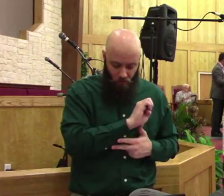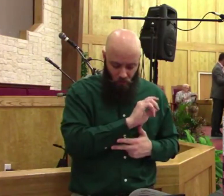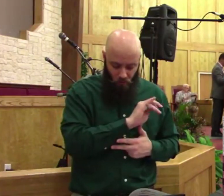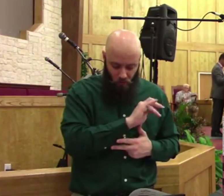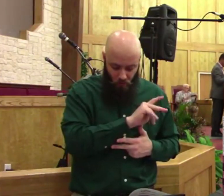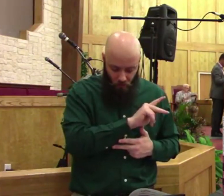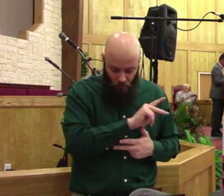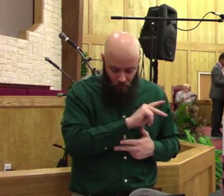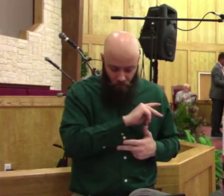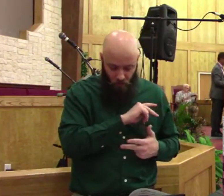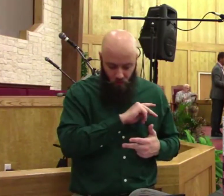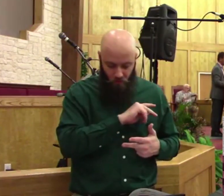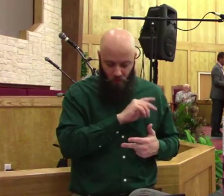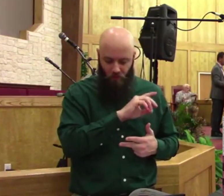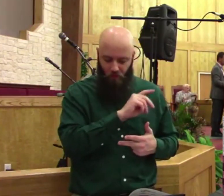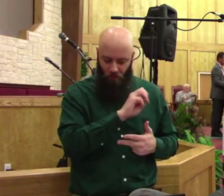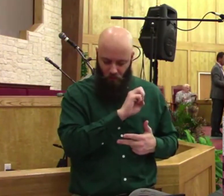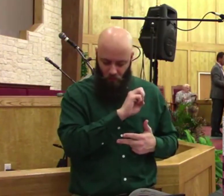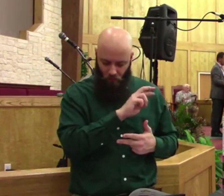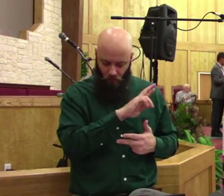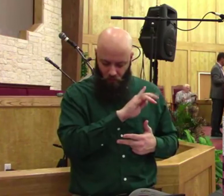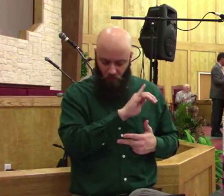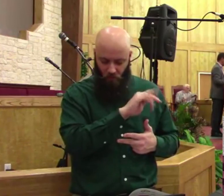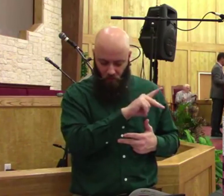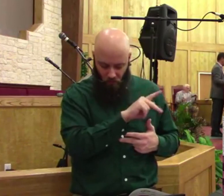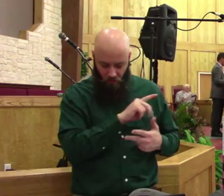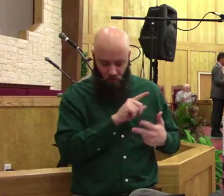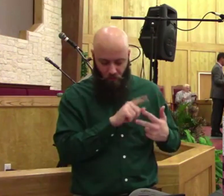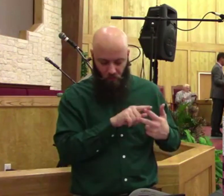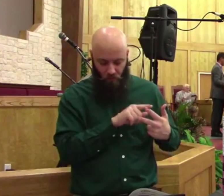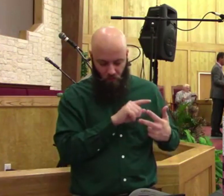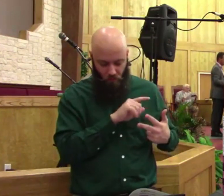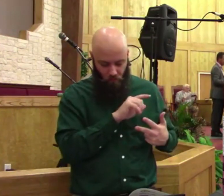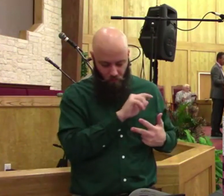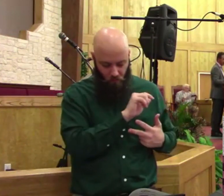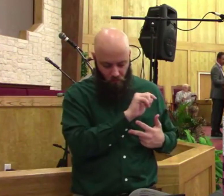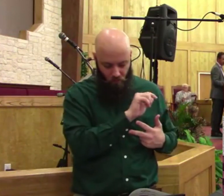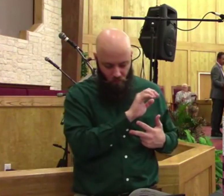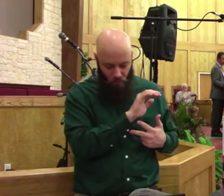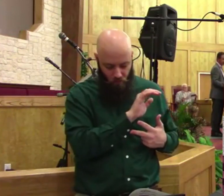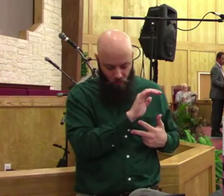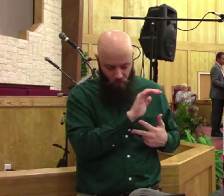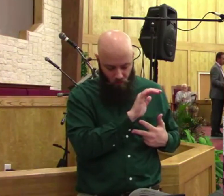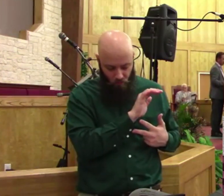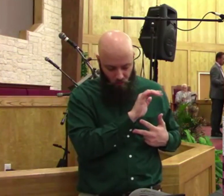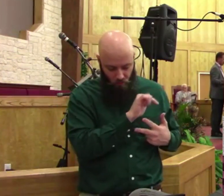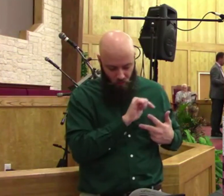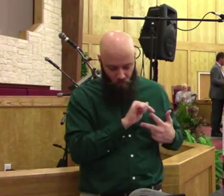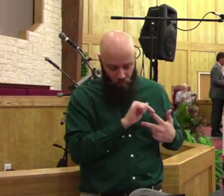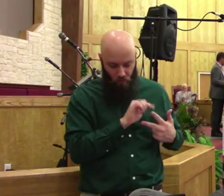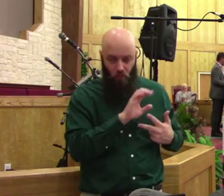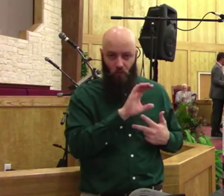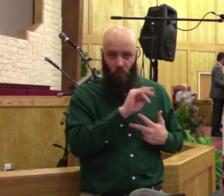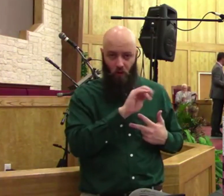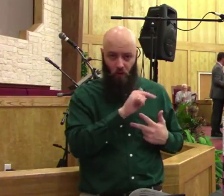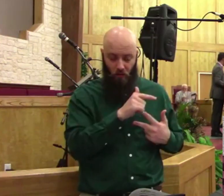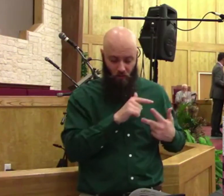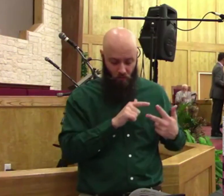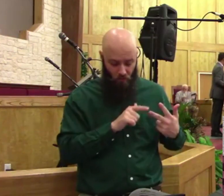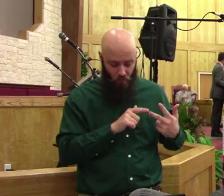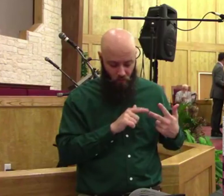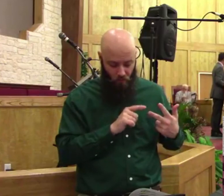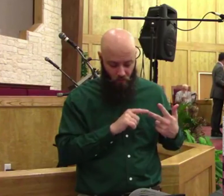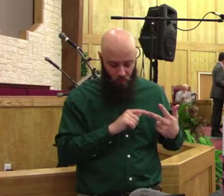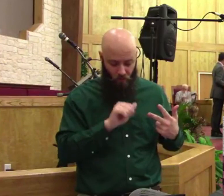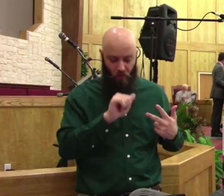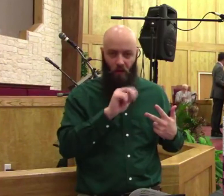Craig, or Andy tonight so that they can plan on who are coming, and also if they're